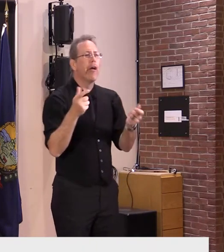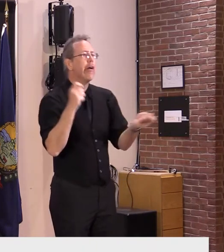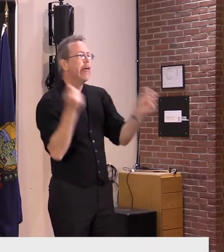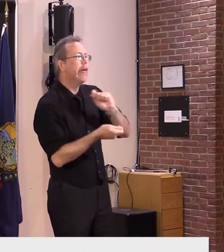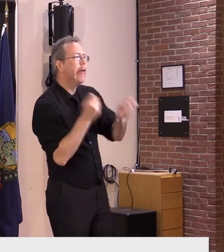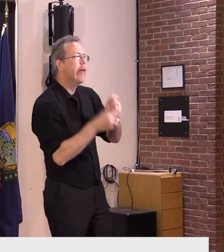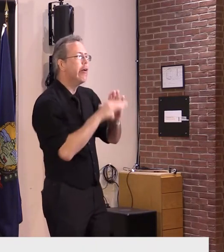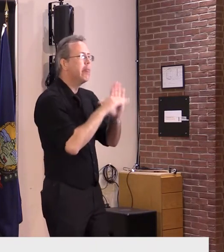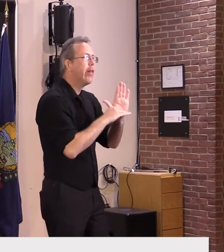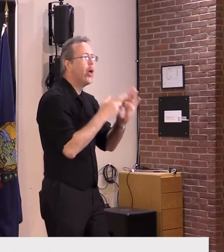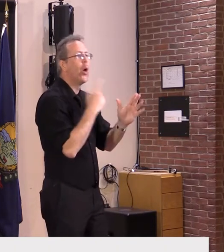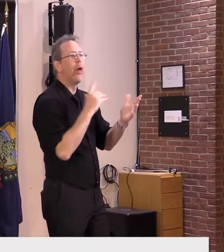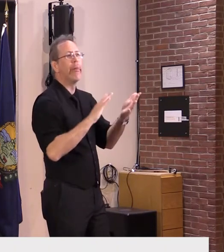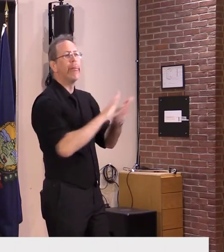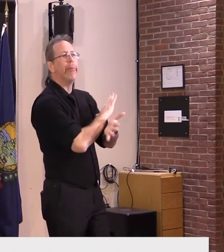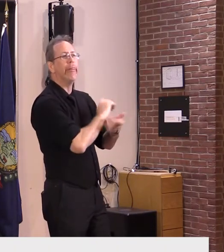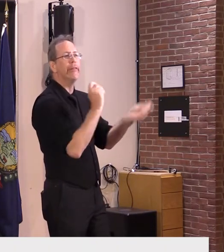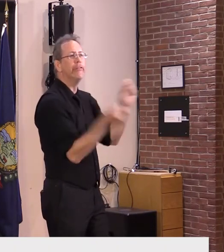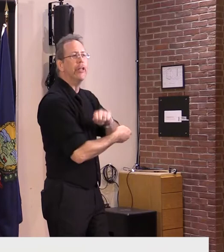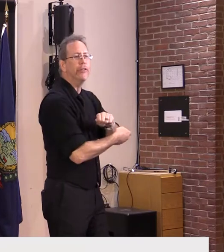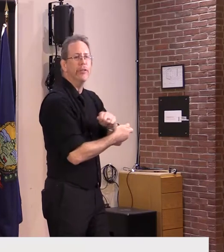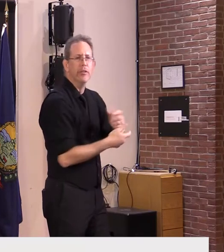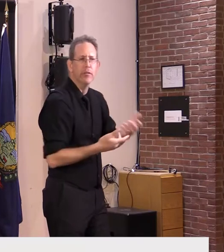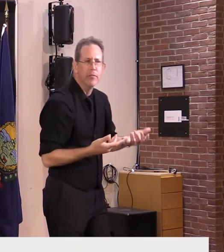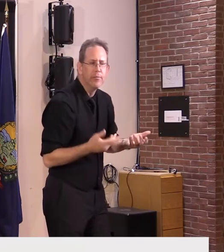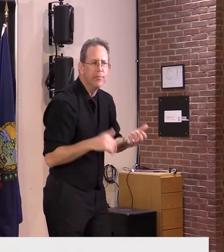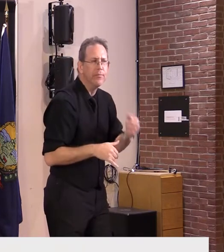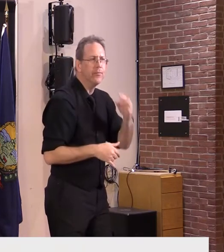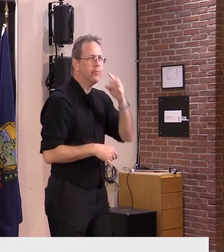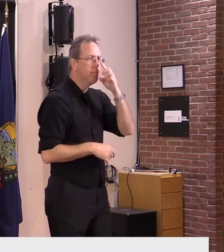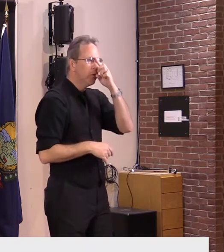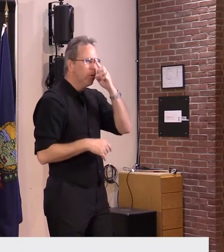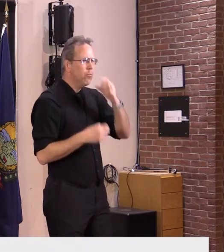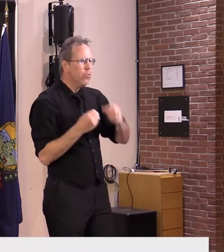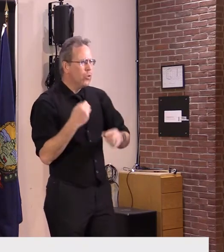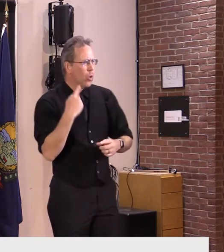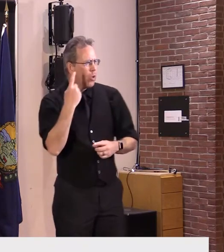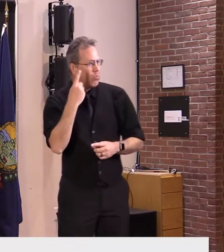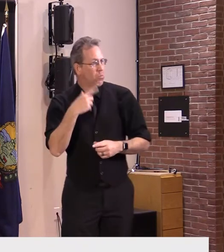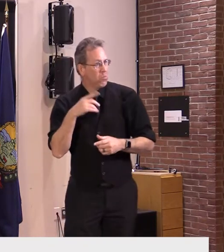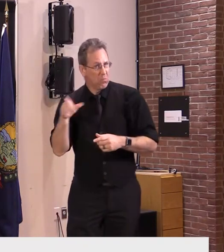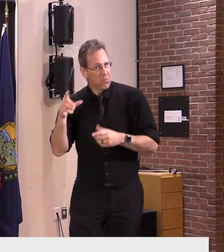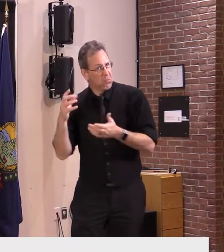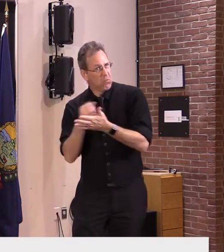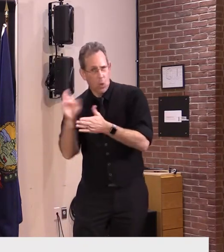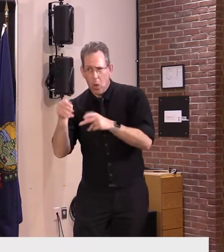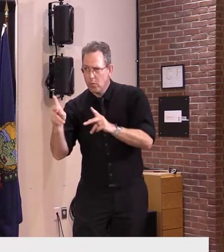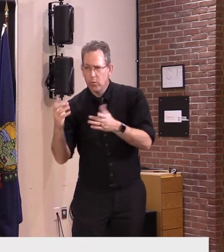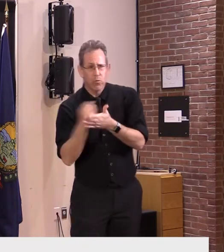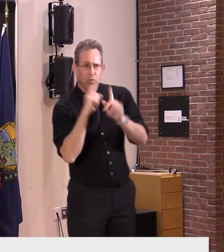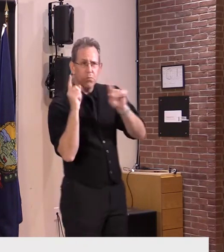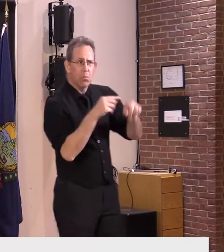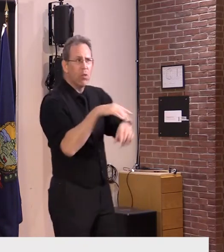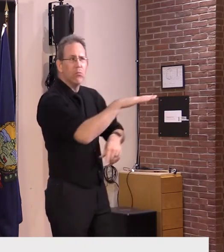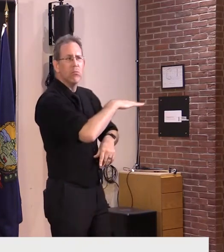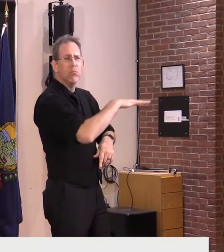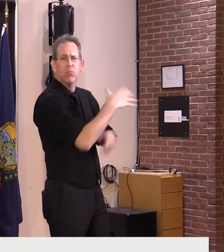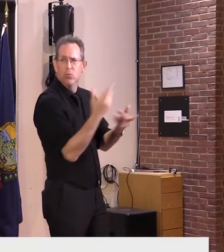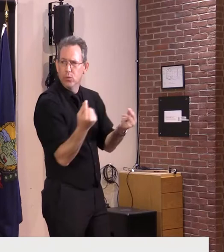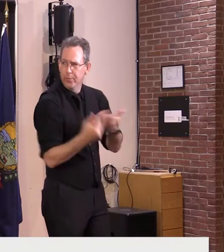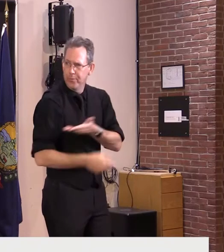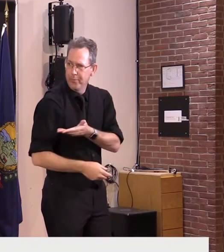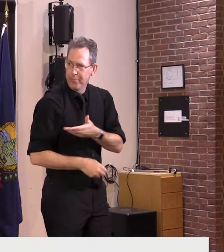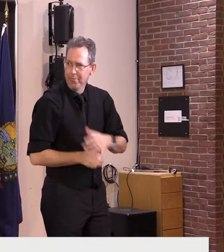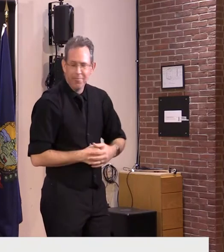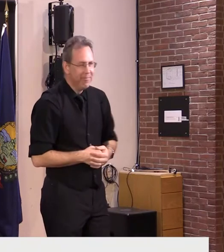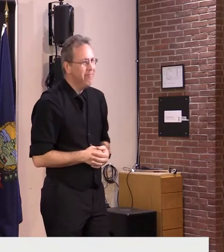the course of the legislative session, and I just wanted to give you an opportunity to respond to that. Yeah, well, I disagree. I think I've